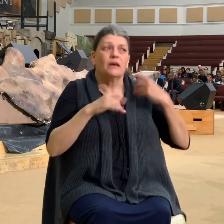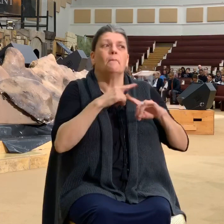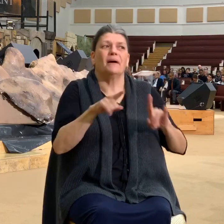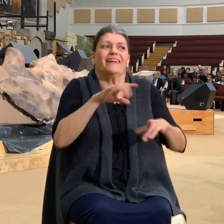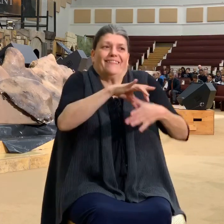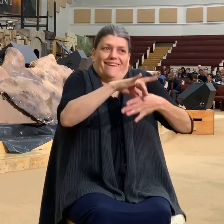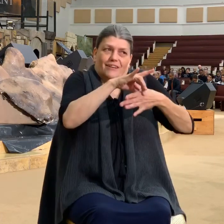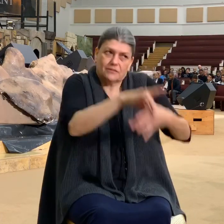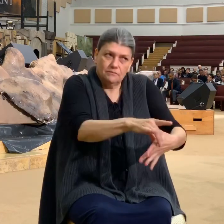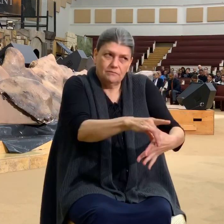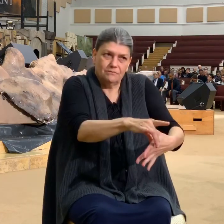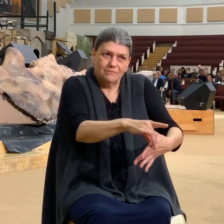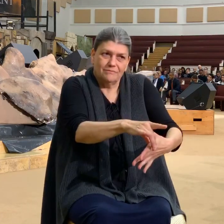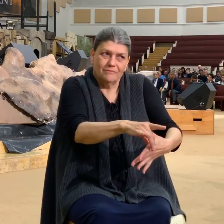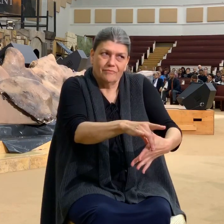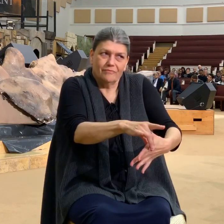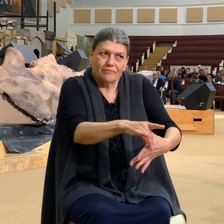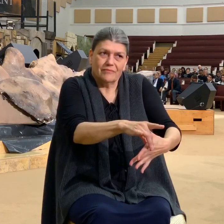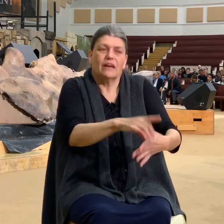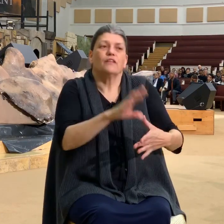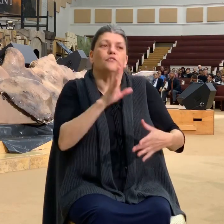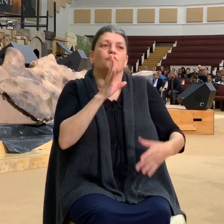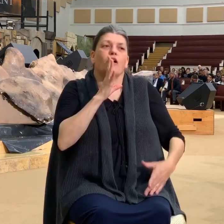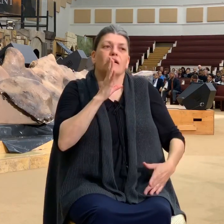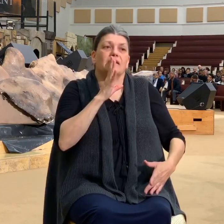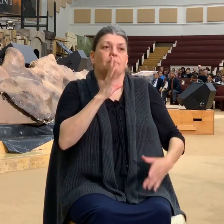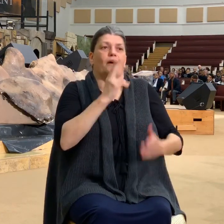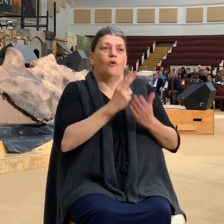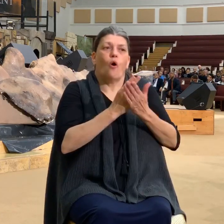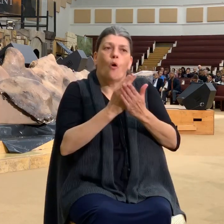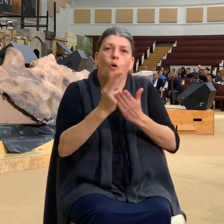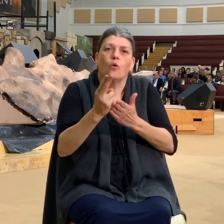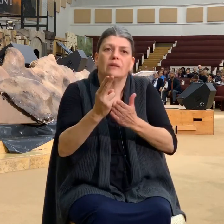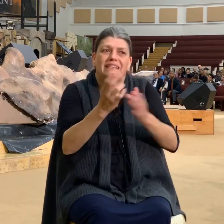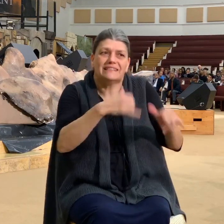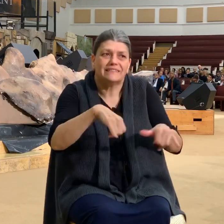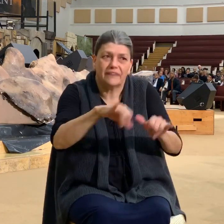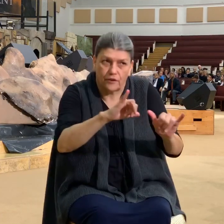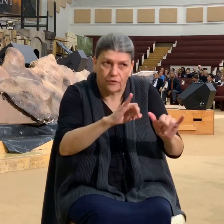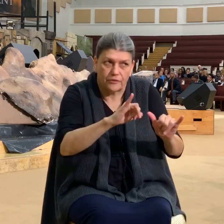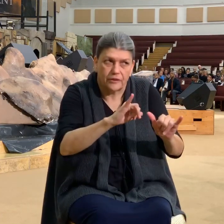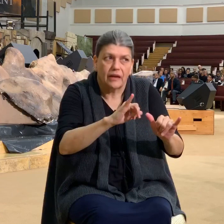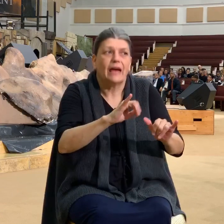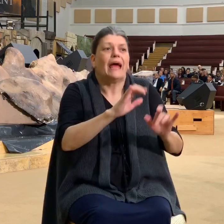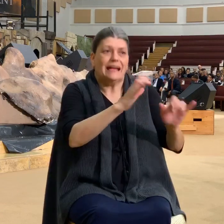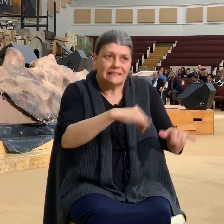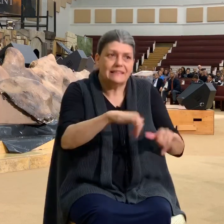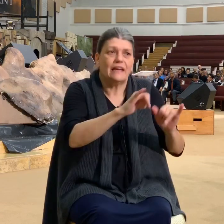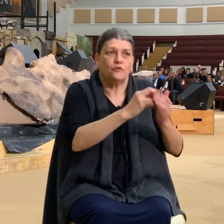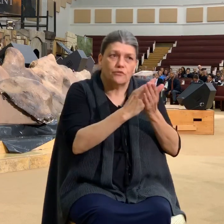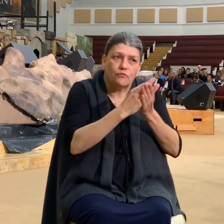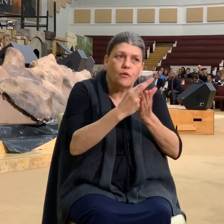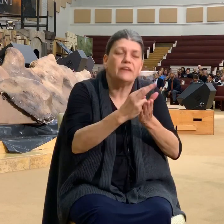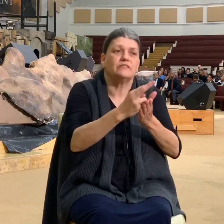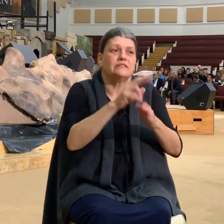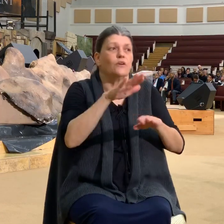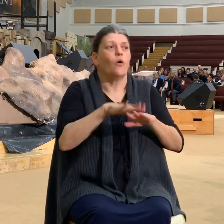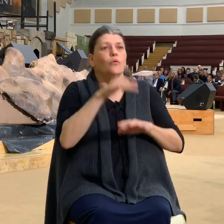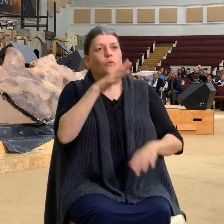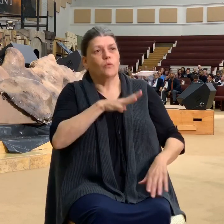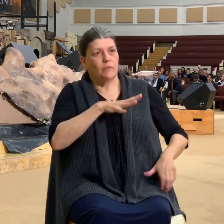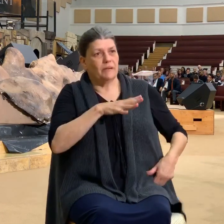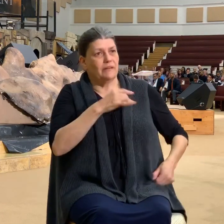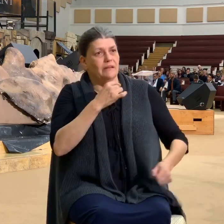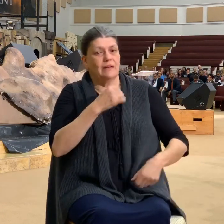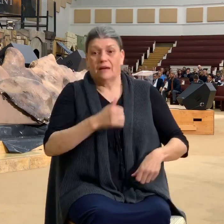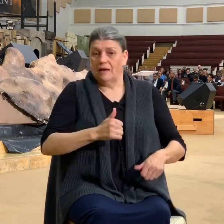It's in the context of holiness teaching and standards of righteousness on the woman. And he says, I suffer not a woman